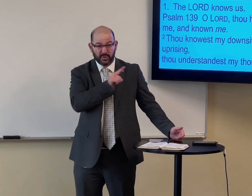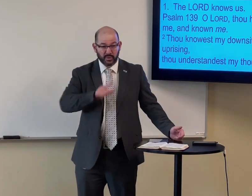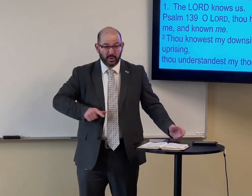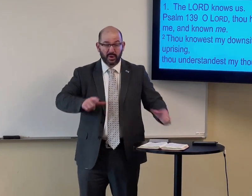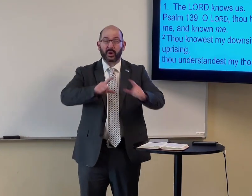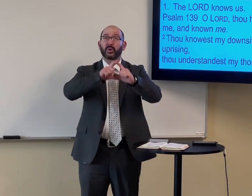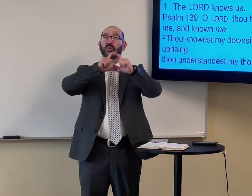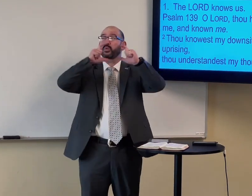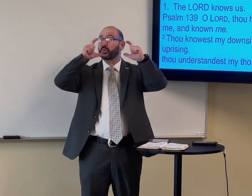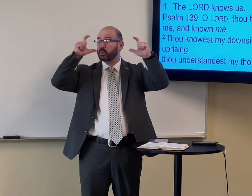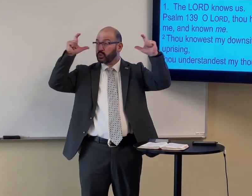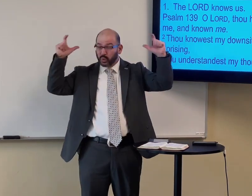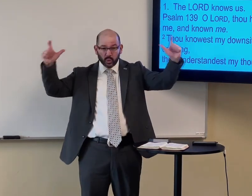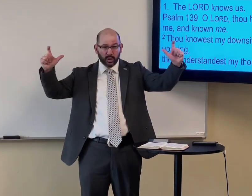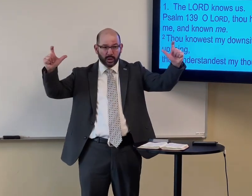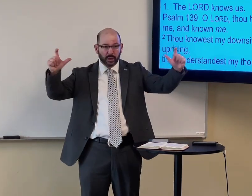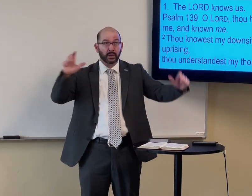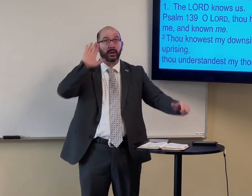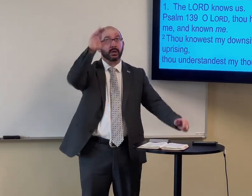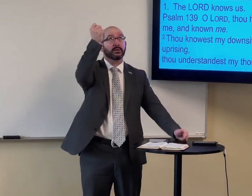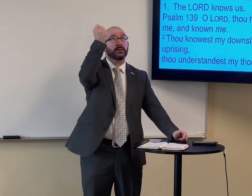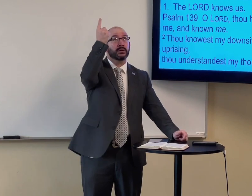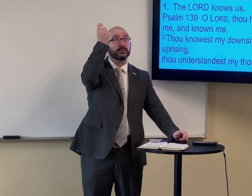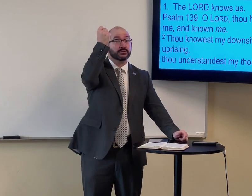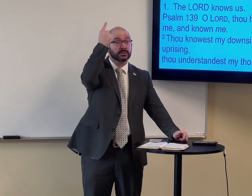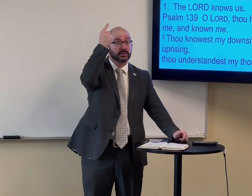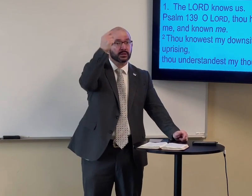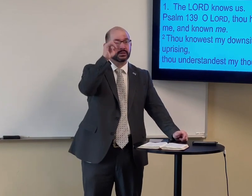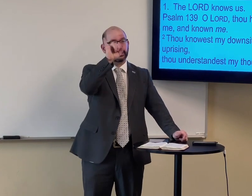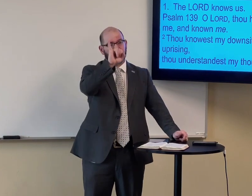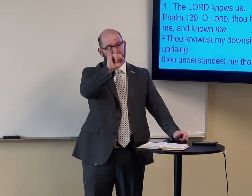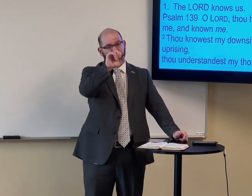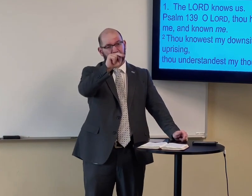The Bible says the Lord is great, and his understanding